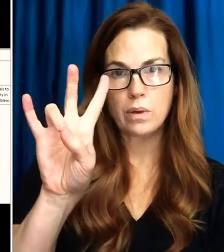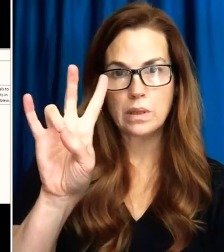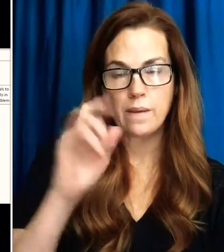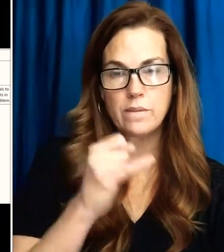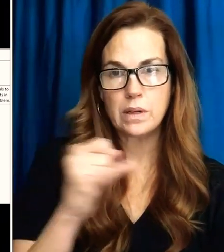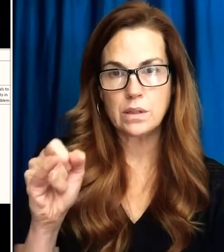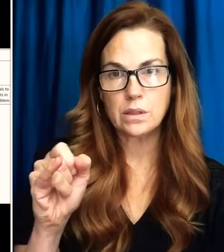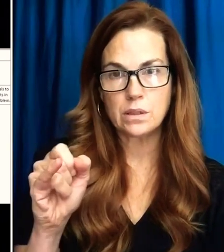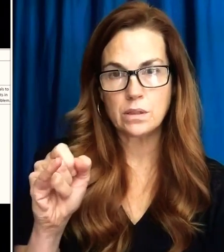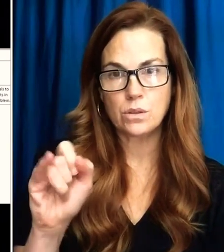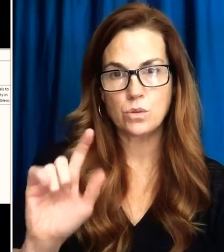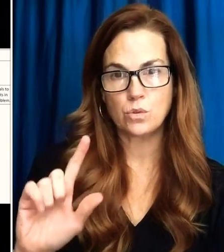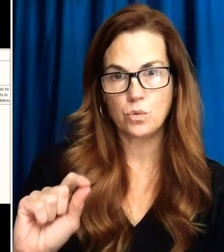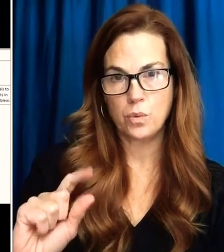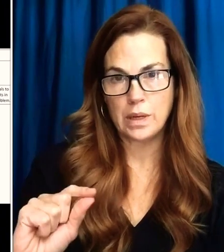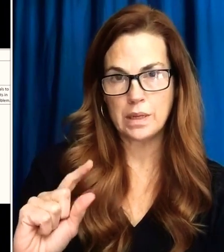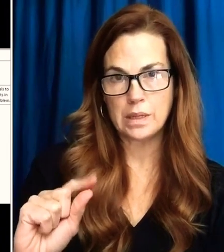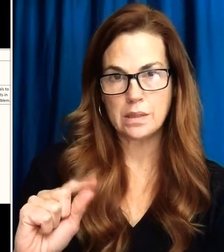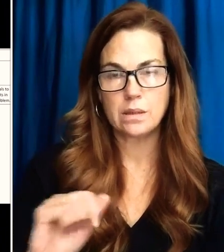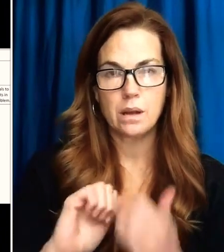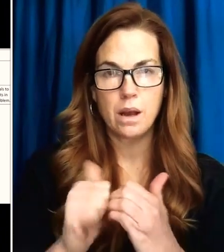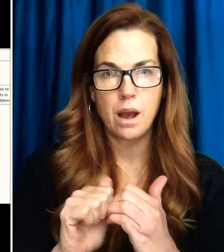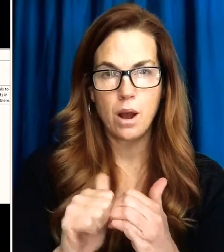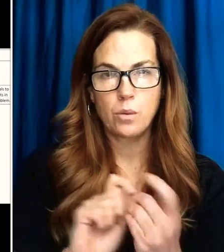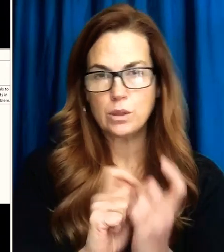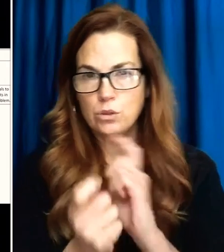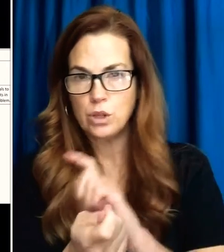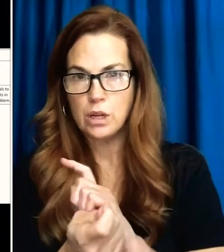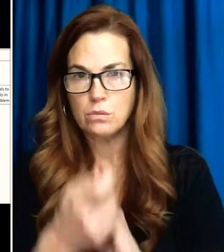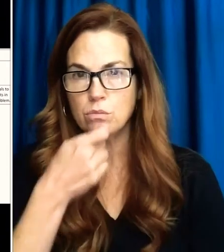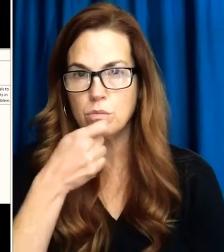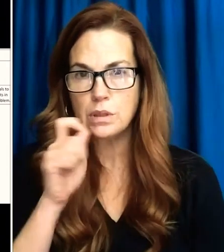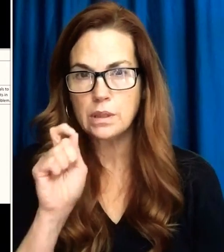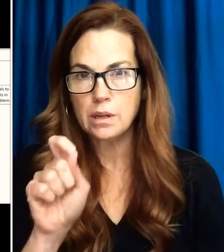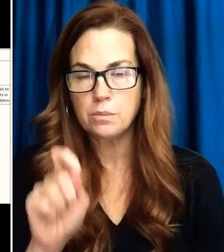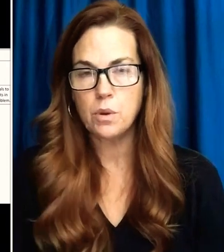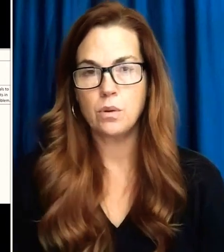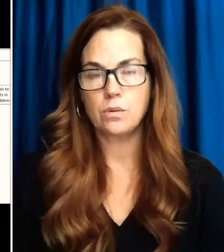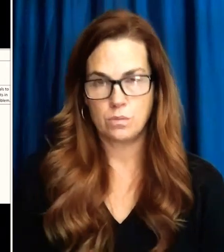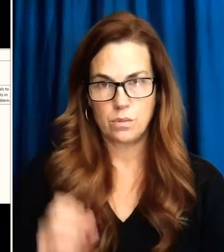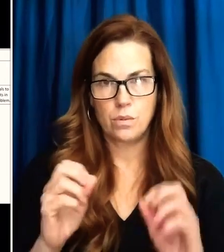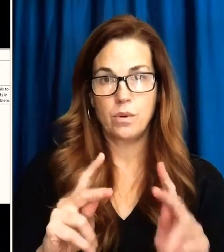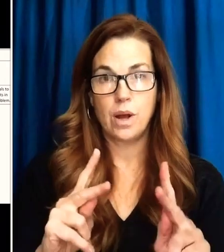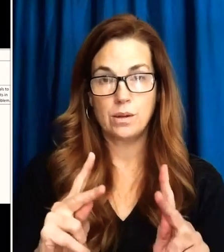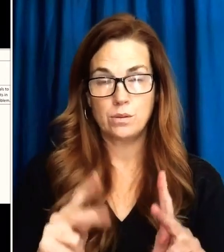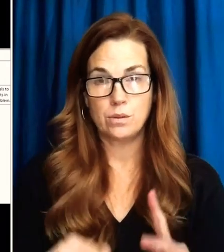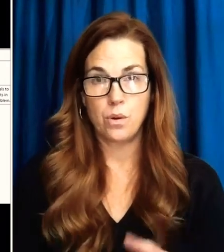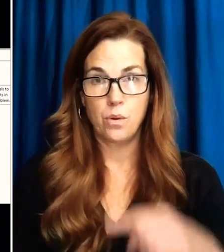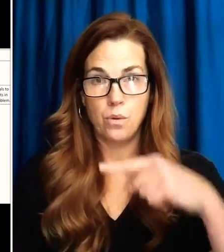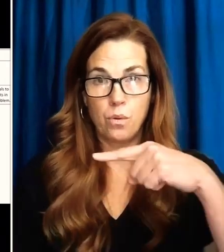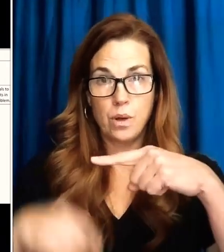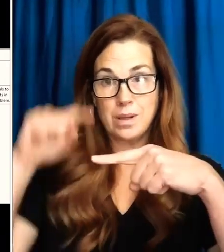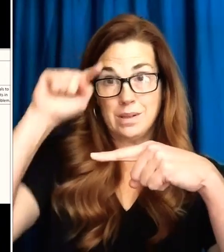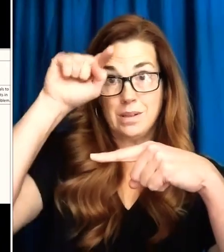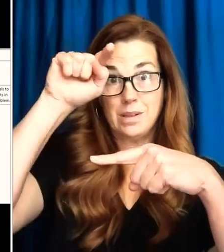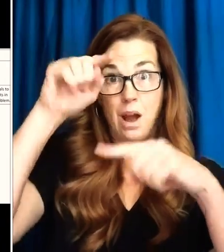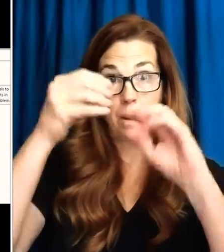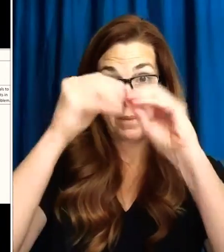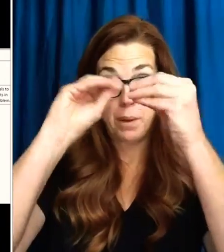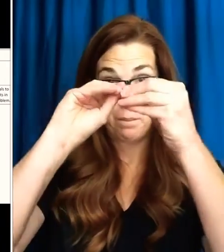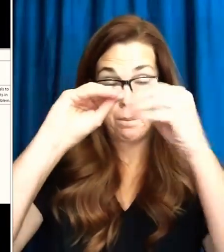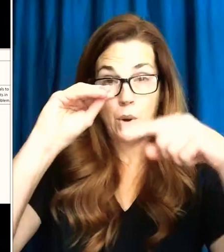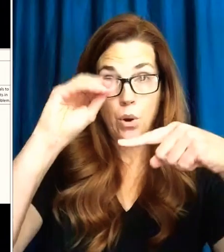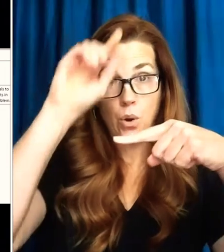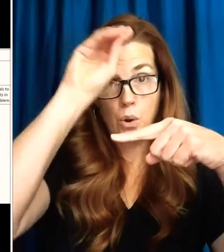decimal? So I'm going to put the cowboy inside the tent, so 27, and the horse outside the tent, the